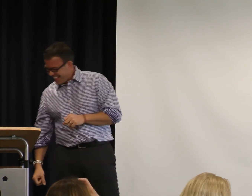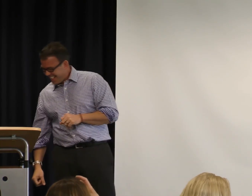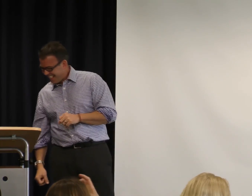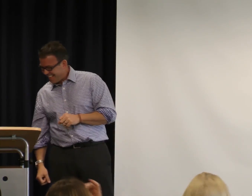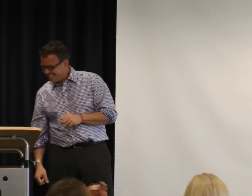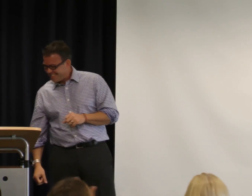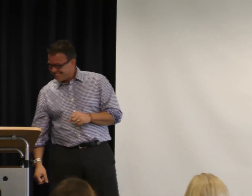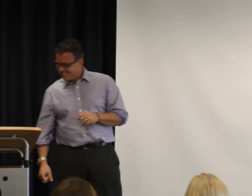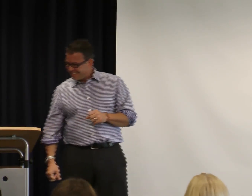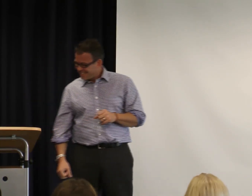father's bad jokes.